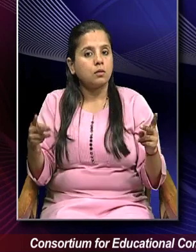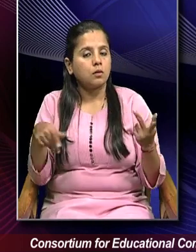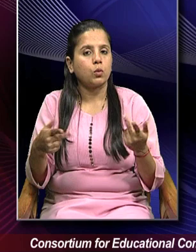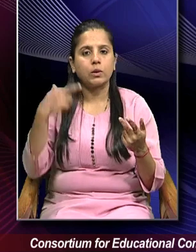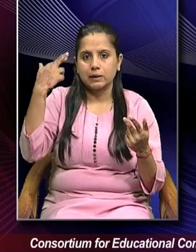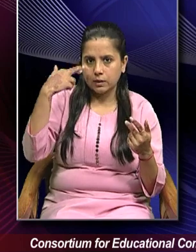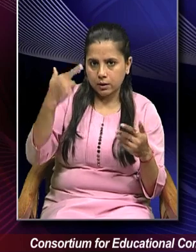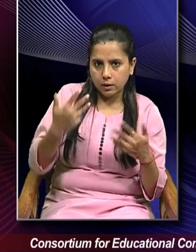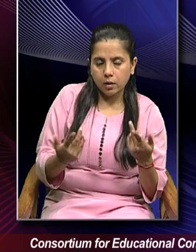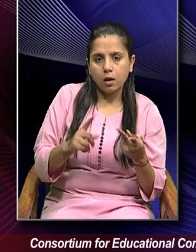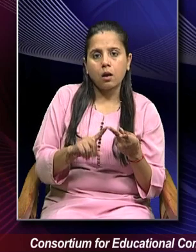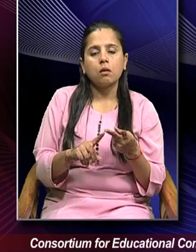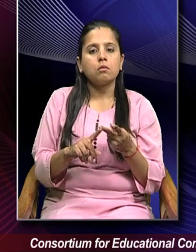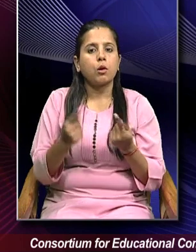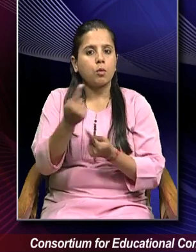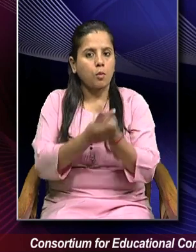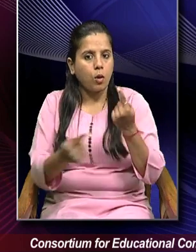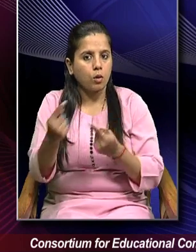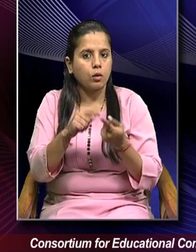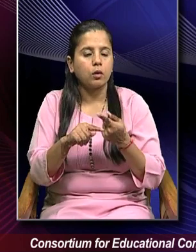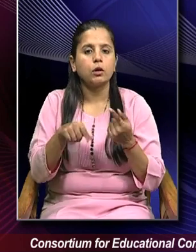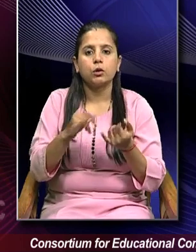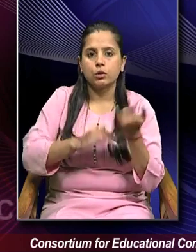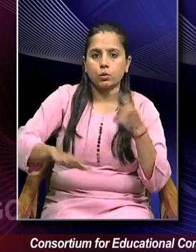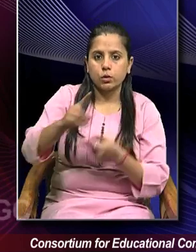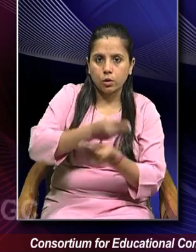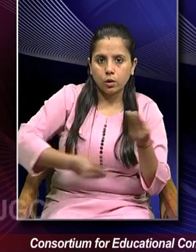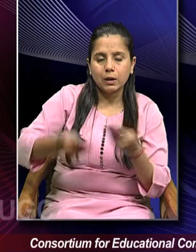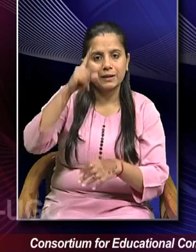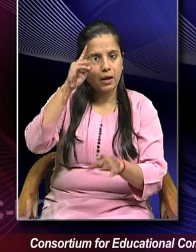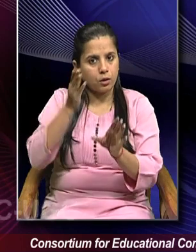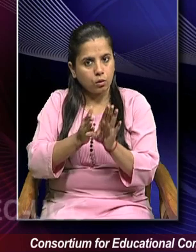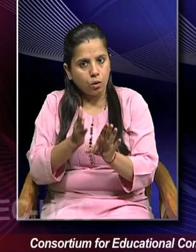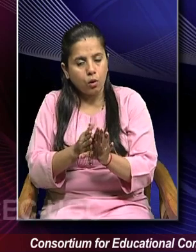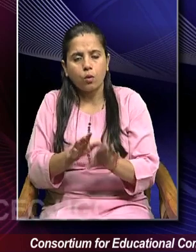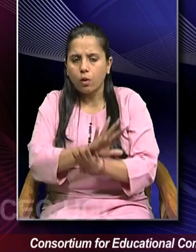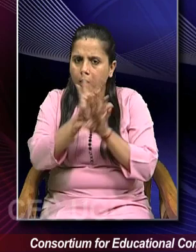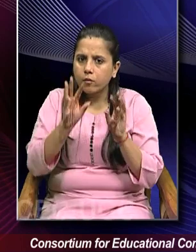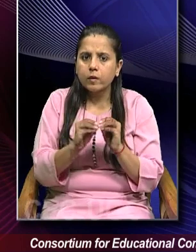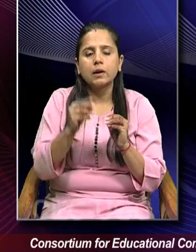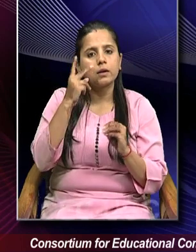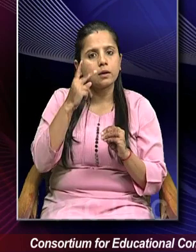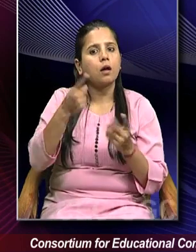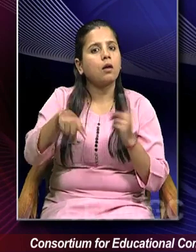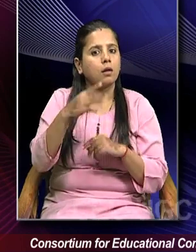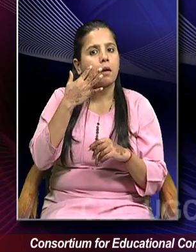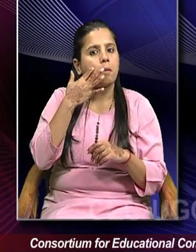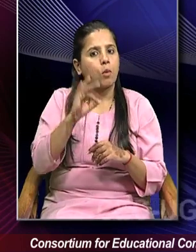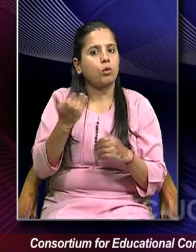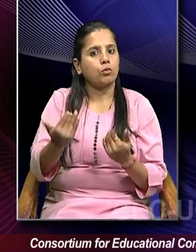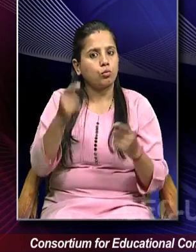factors, whether the political, diplomatic, socio-economic, psychological, all of them they played an important